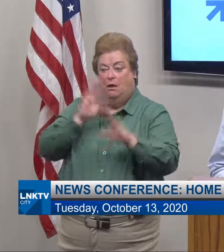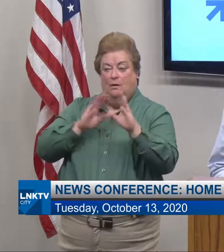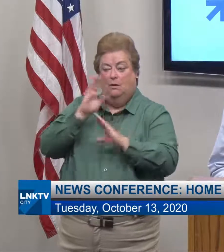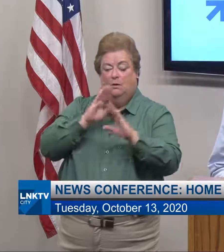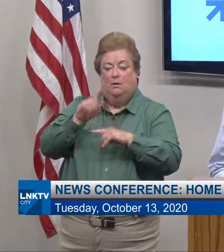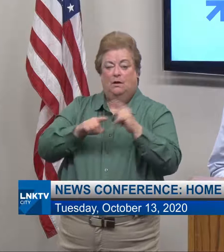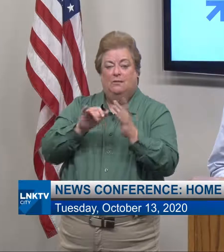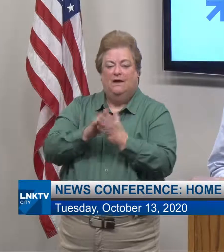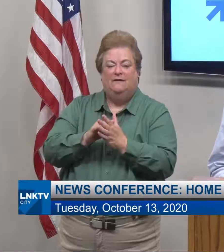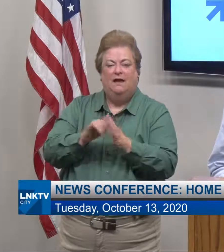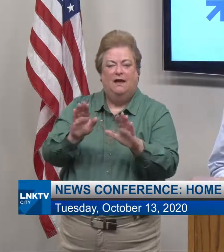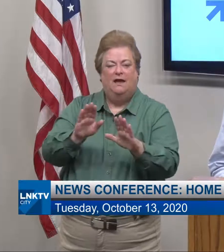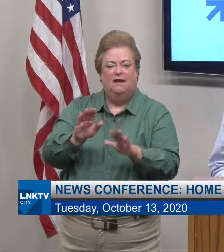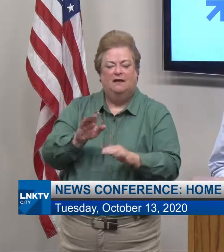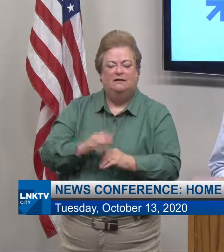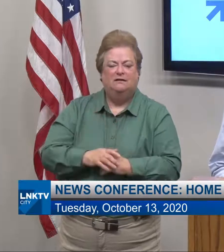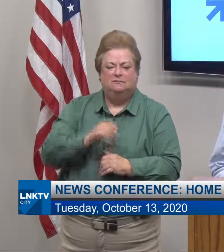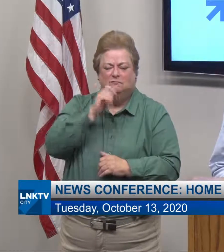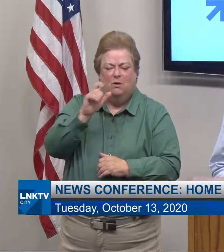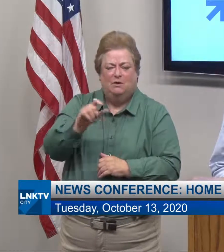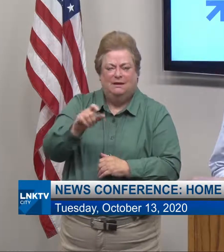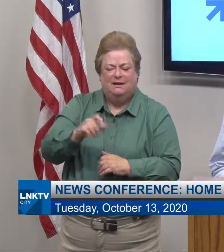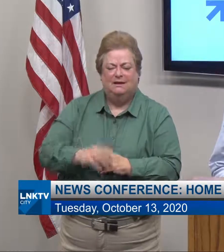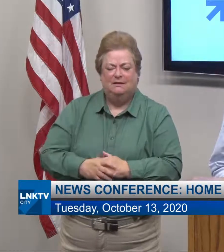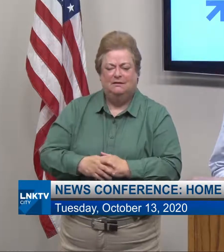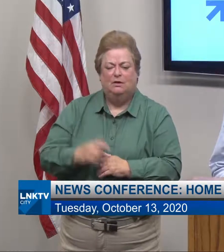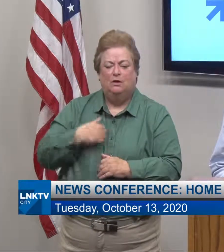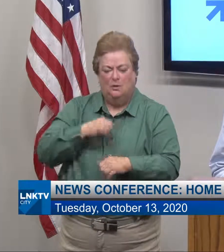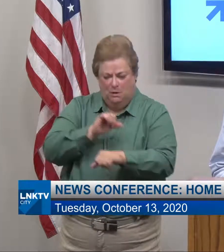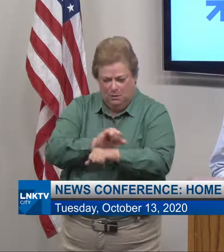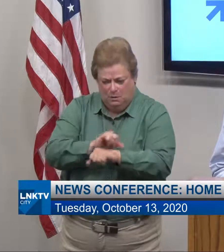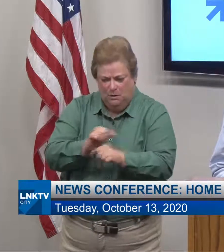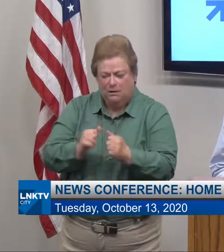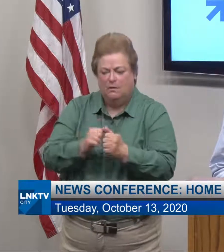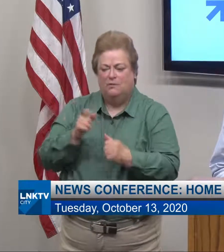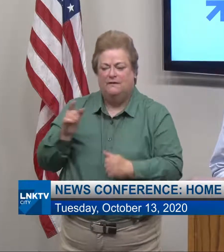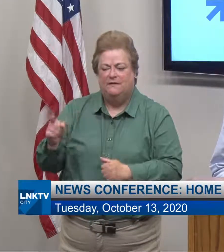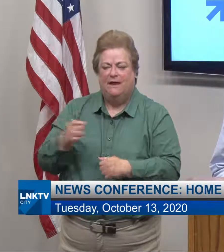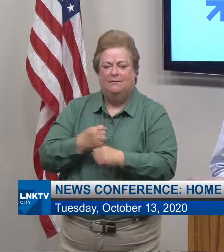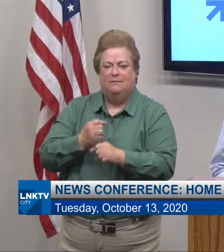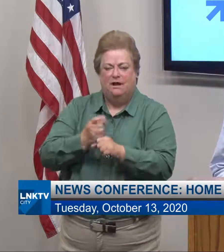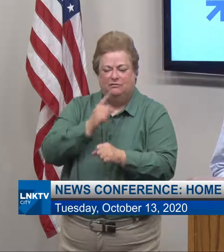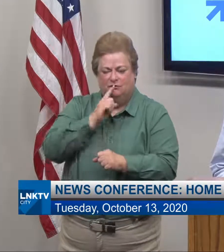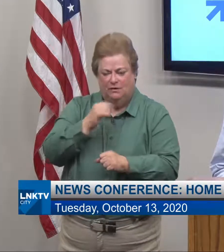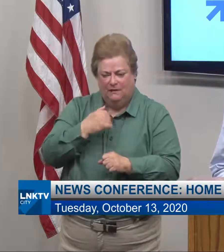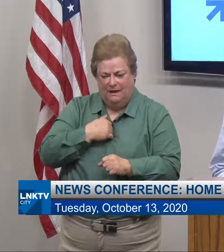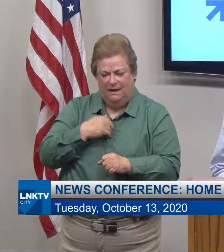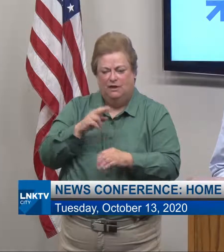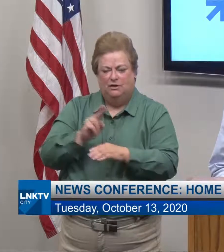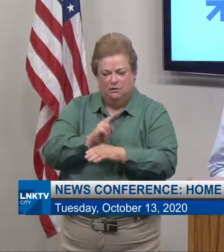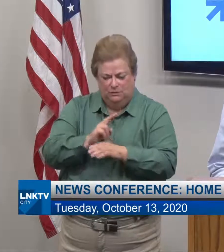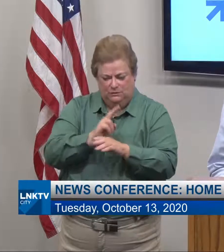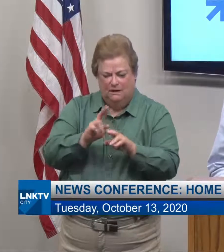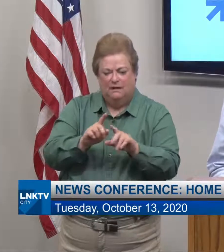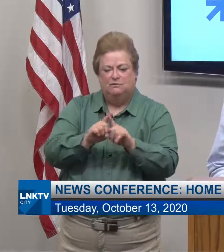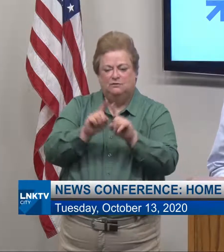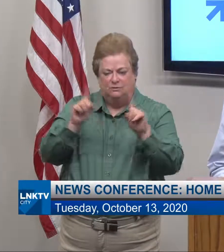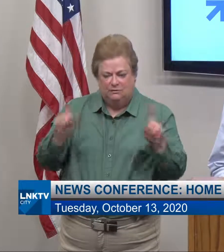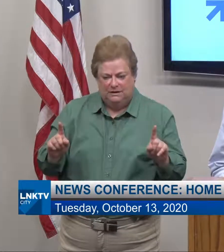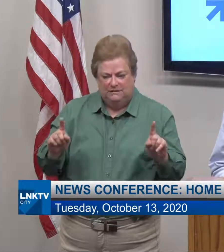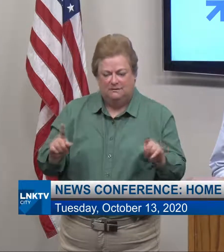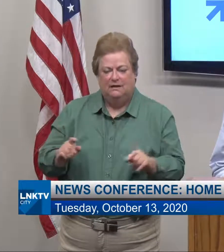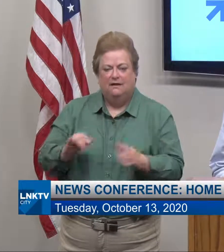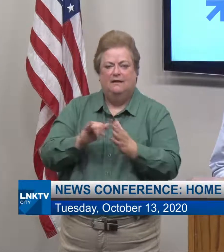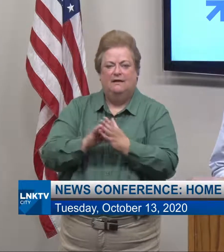not be warranted. We will work with them and we'll assure that social distancing is observed, that